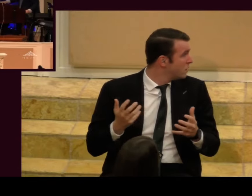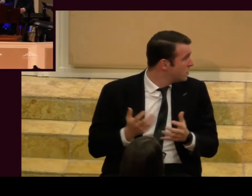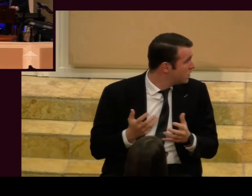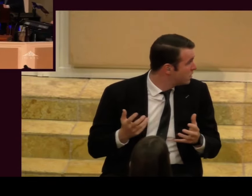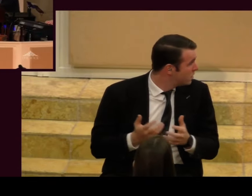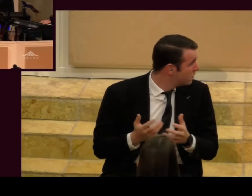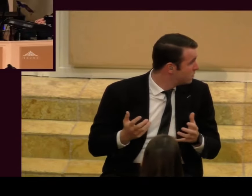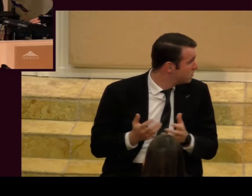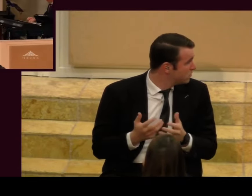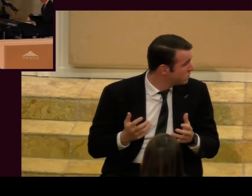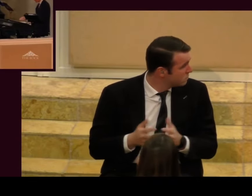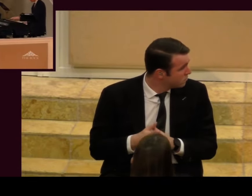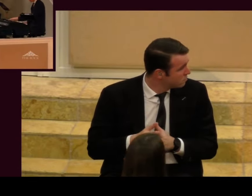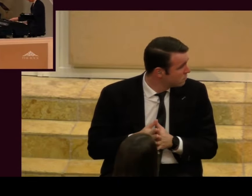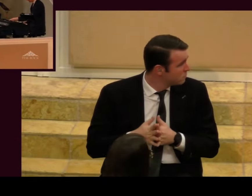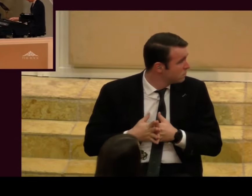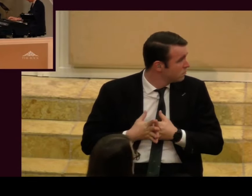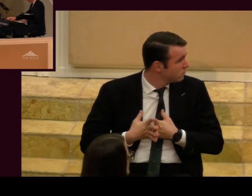Woo!